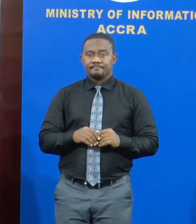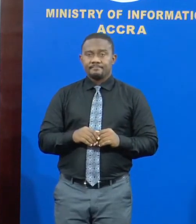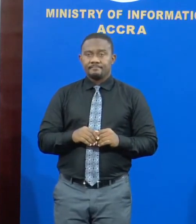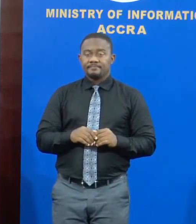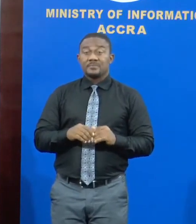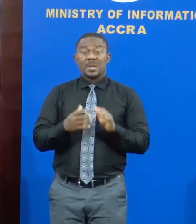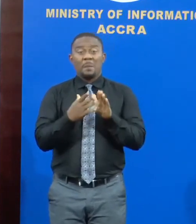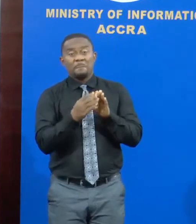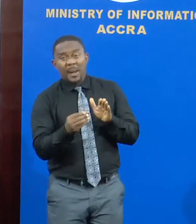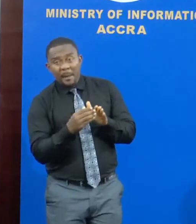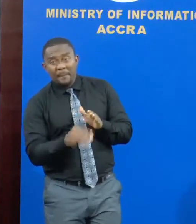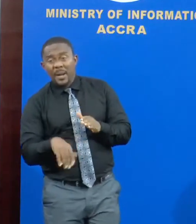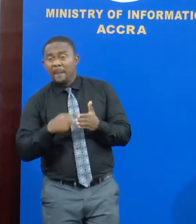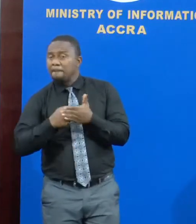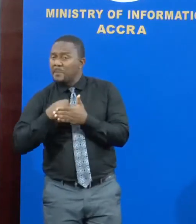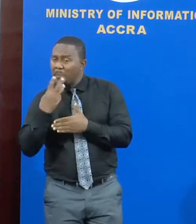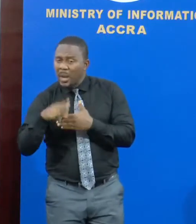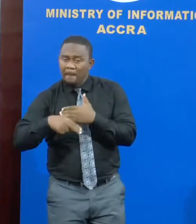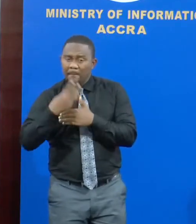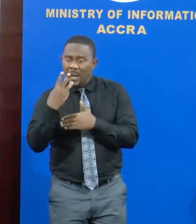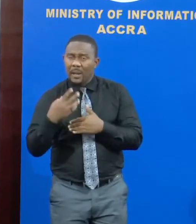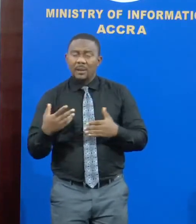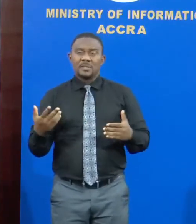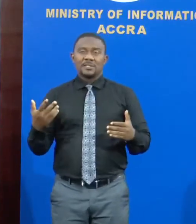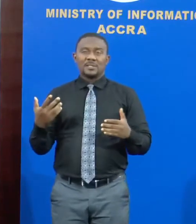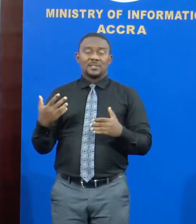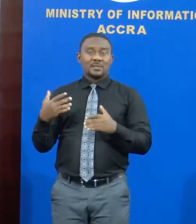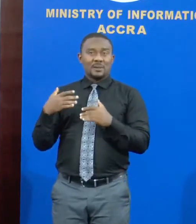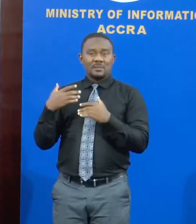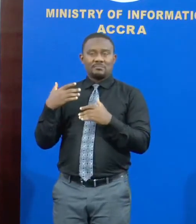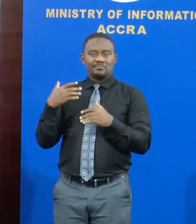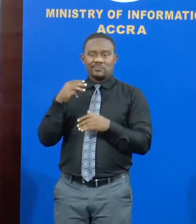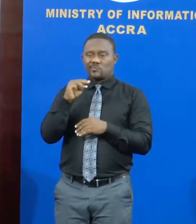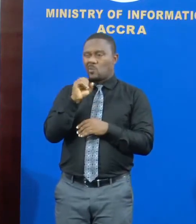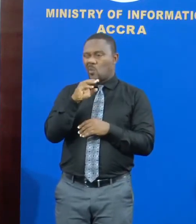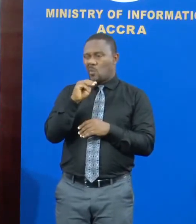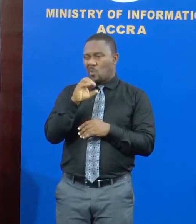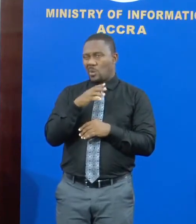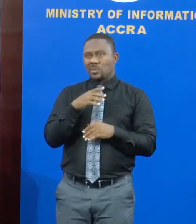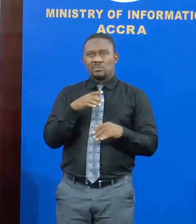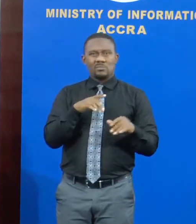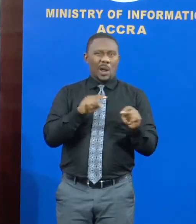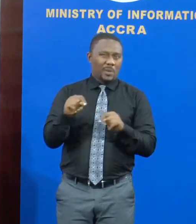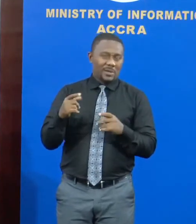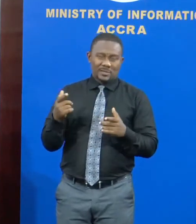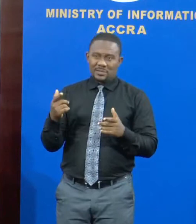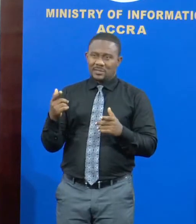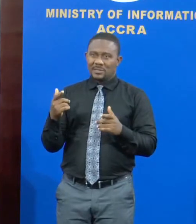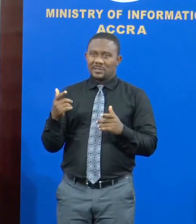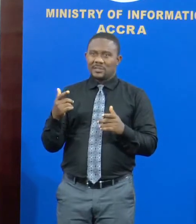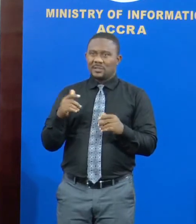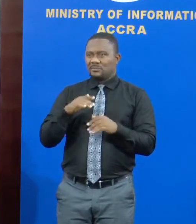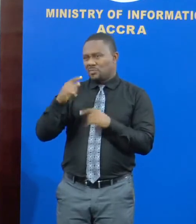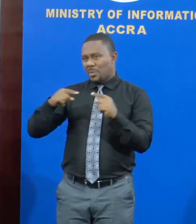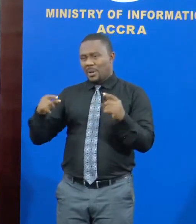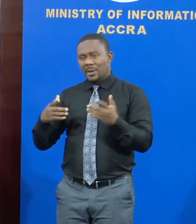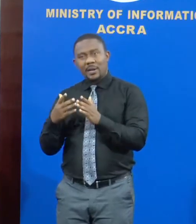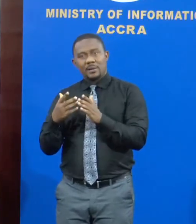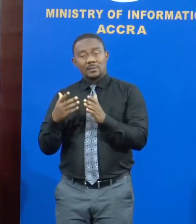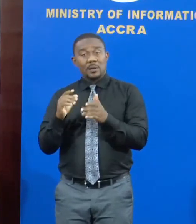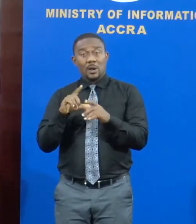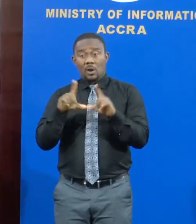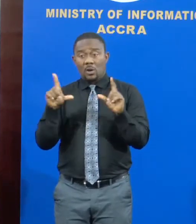printing software, mobile registration units, and the desktop registration units, and the consumables and the cards,